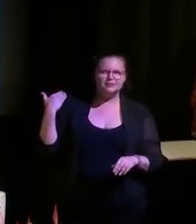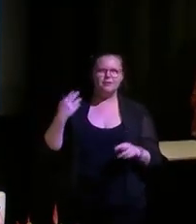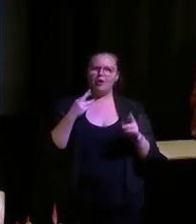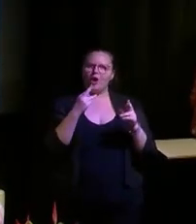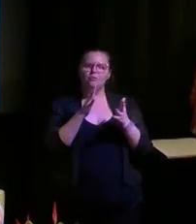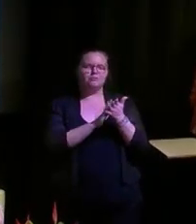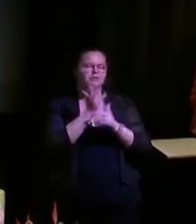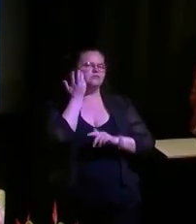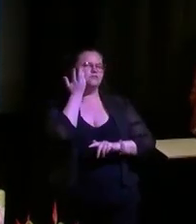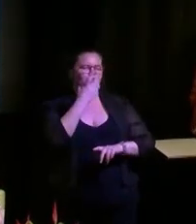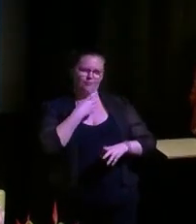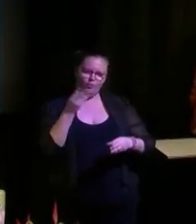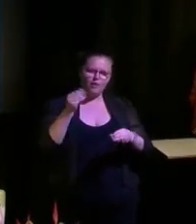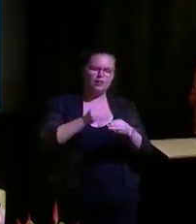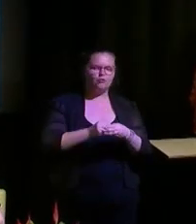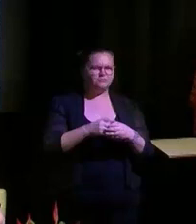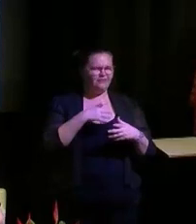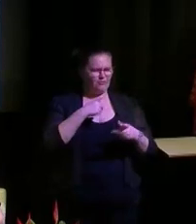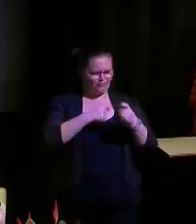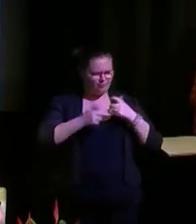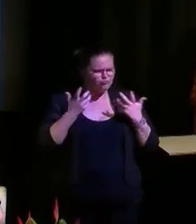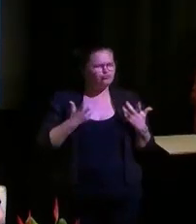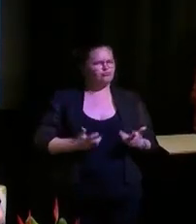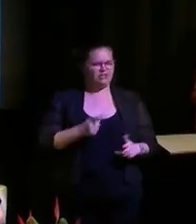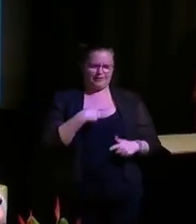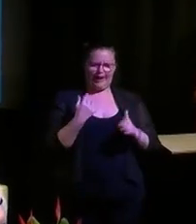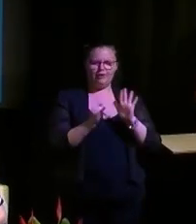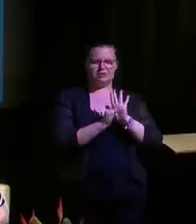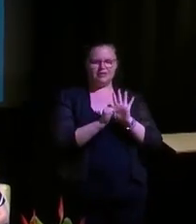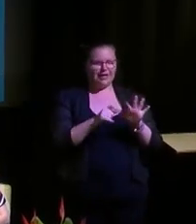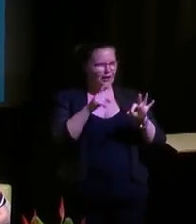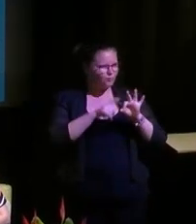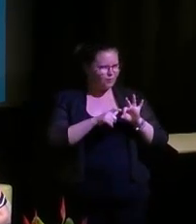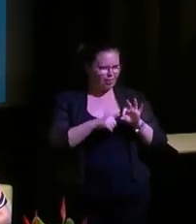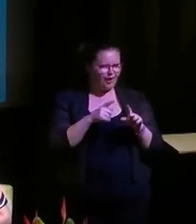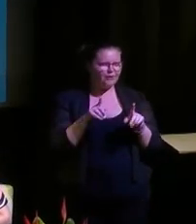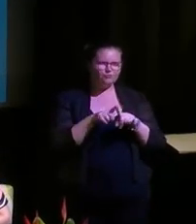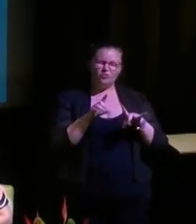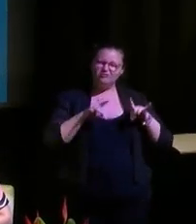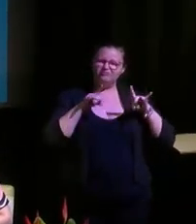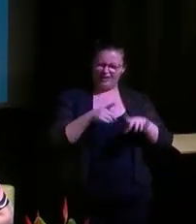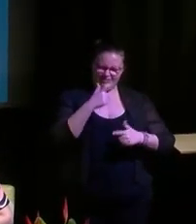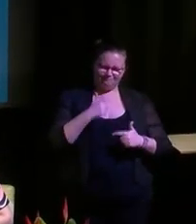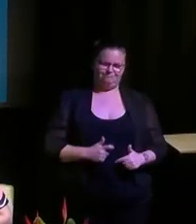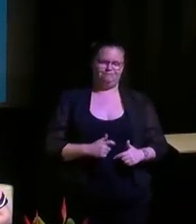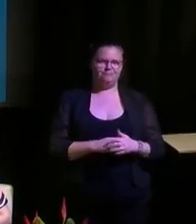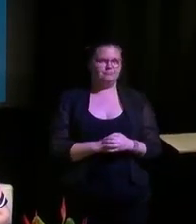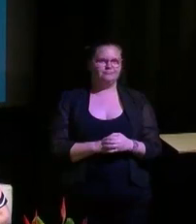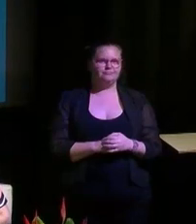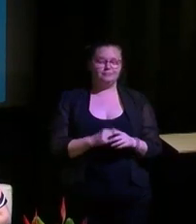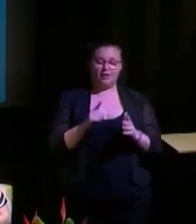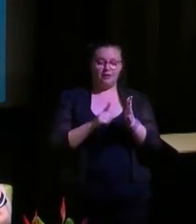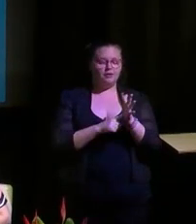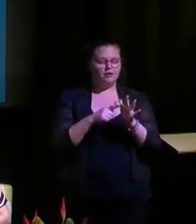that further enriches our identity as Queenslanders and as Australians. The travelling exhibition Legacy,